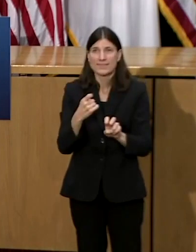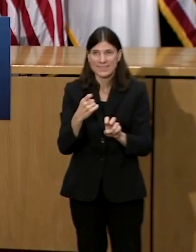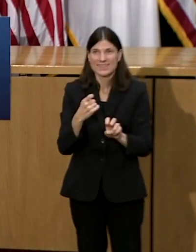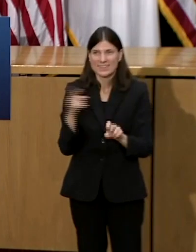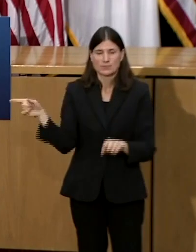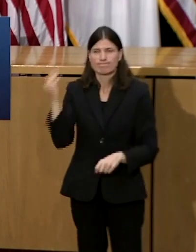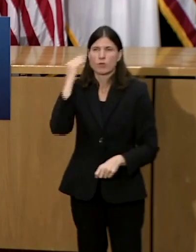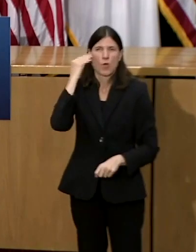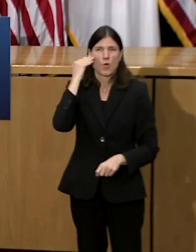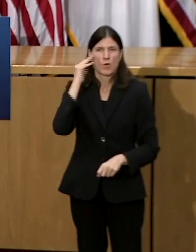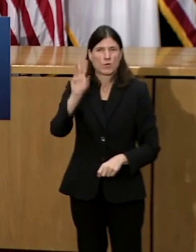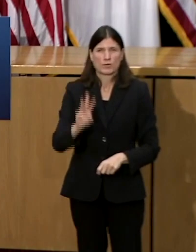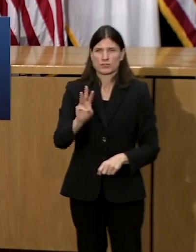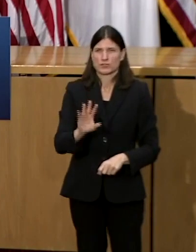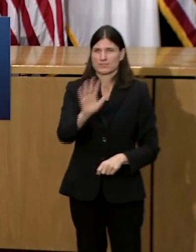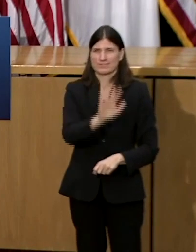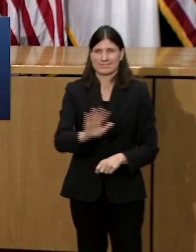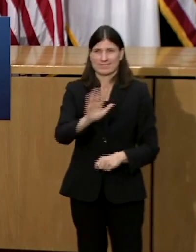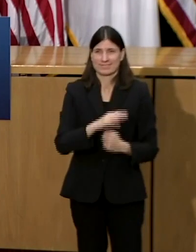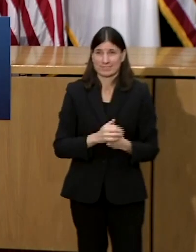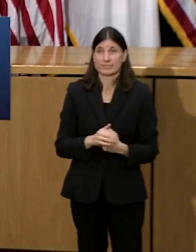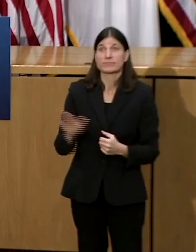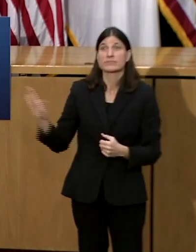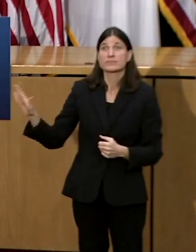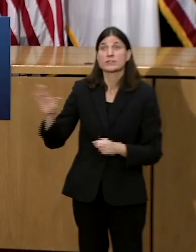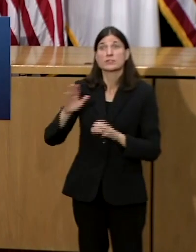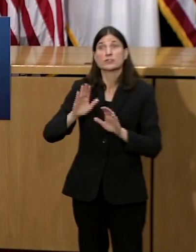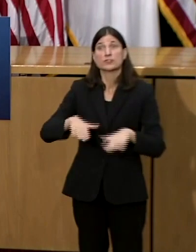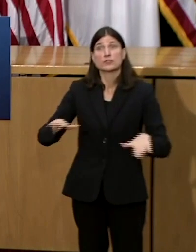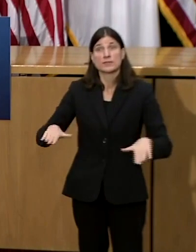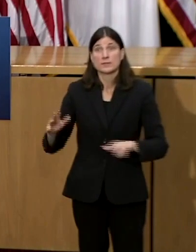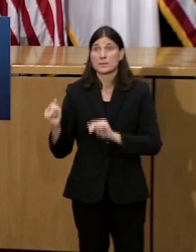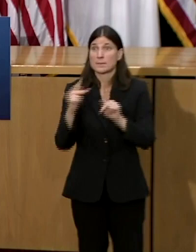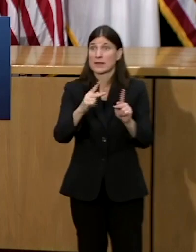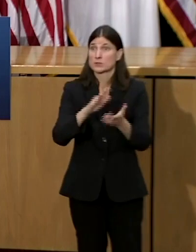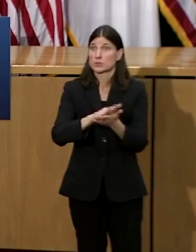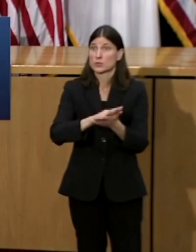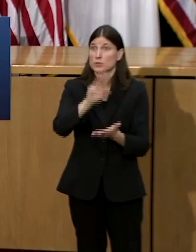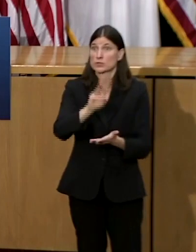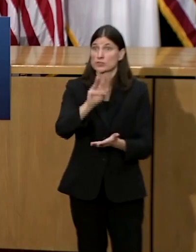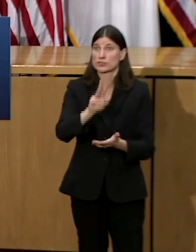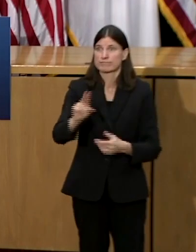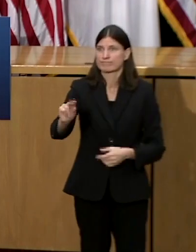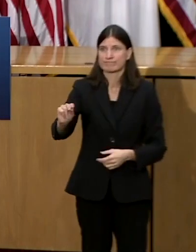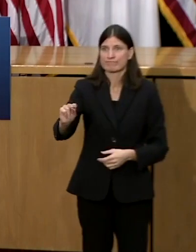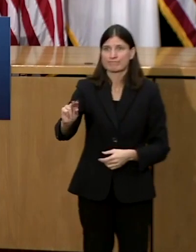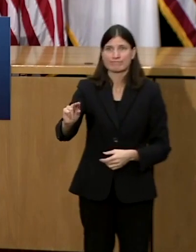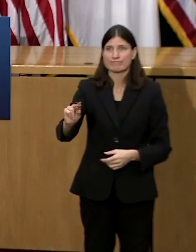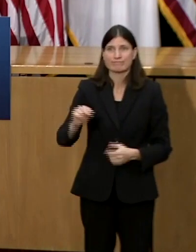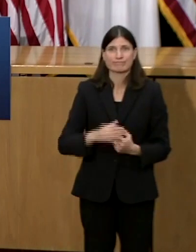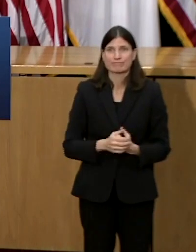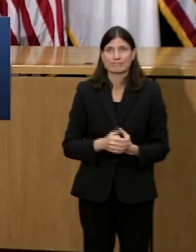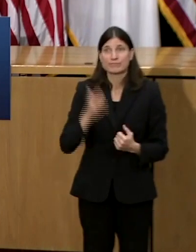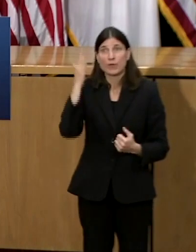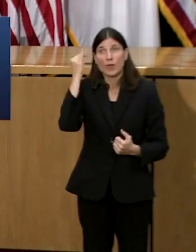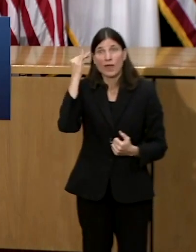I've begun to hand out jump ropes in my annual well child visits because my